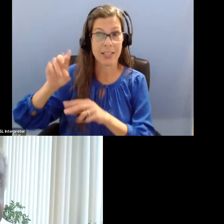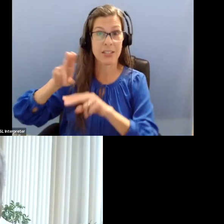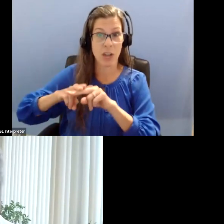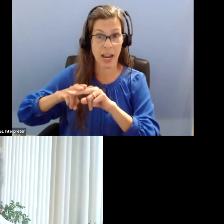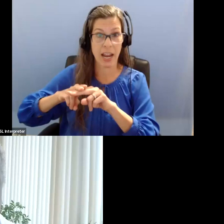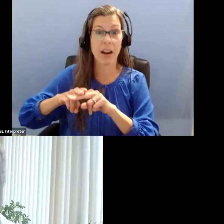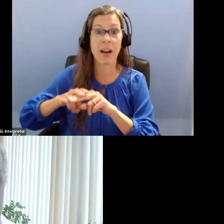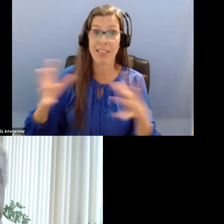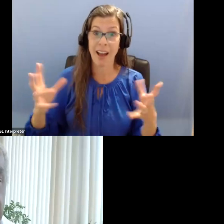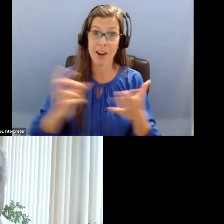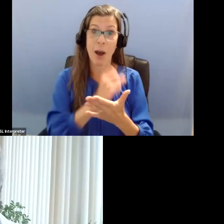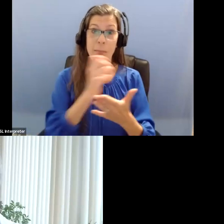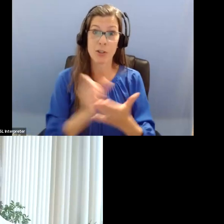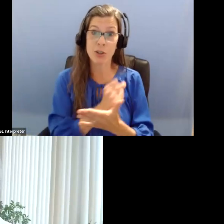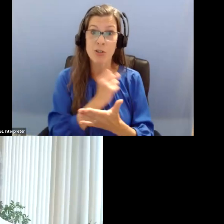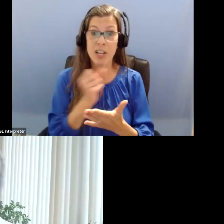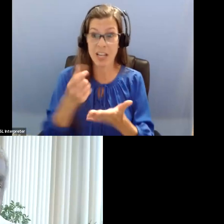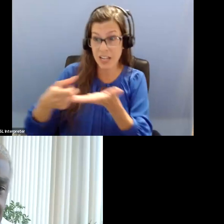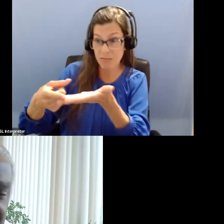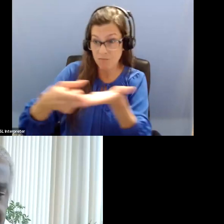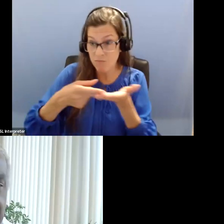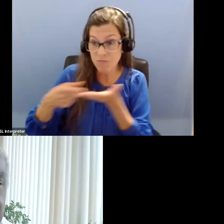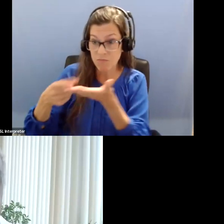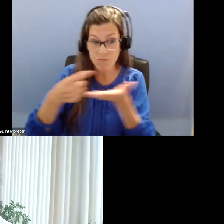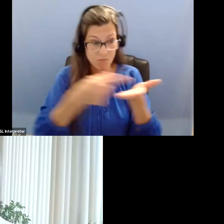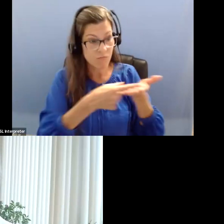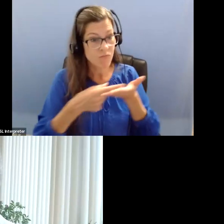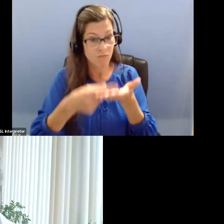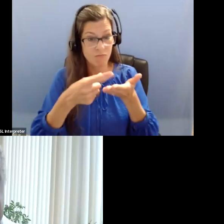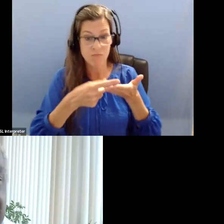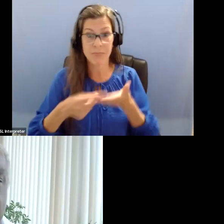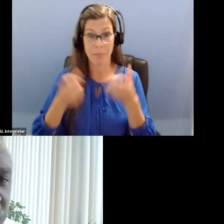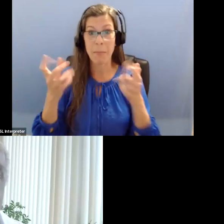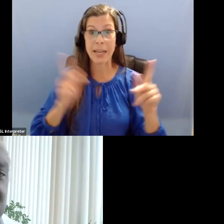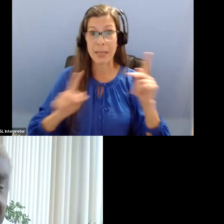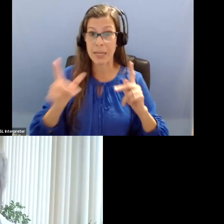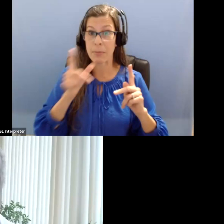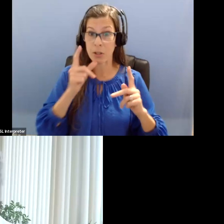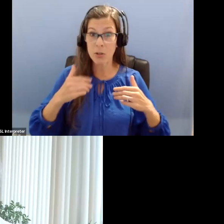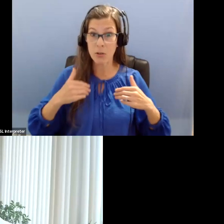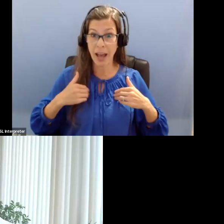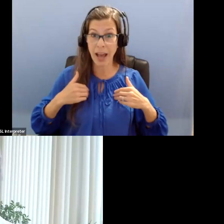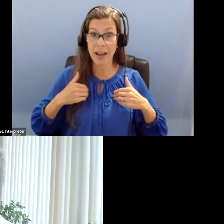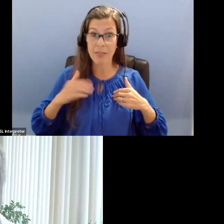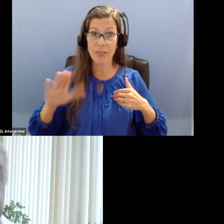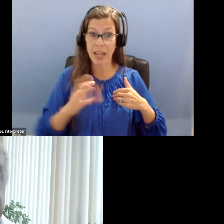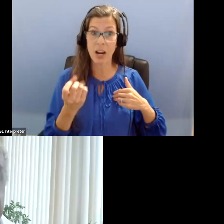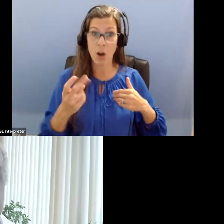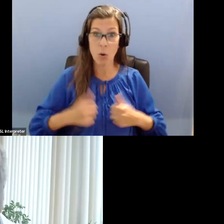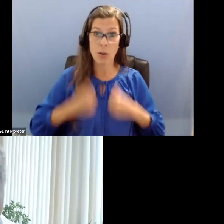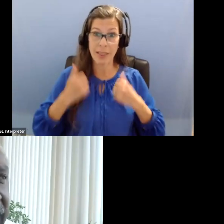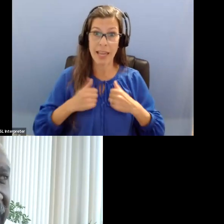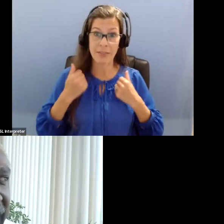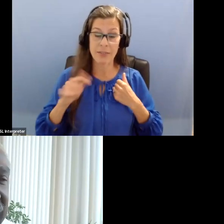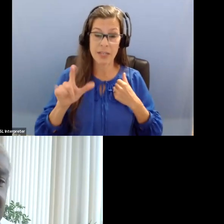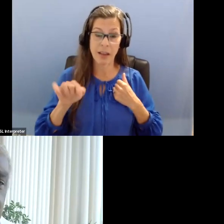my ideas out there. But there are many people, particularly people with lived experience, who don't have the opportunity to do that. And